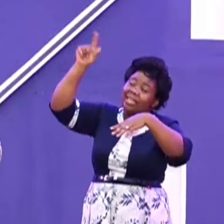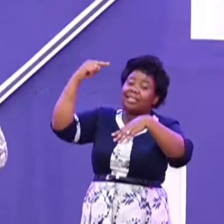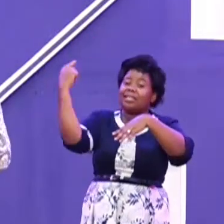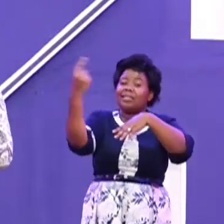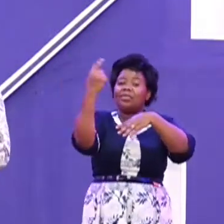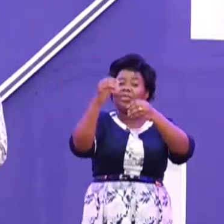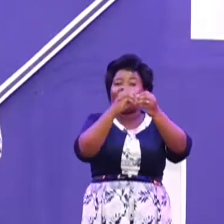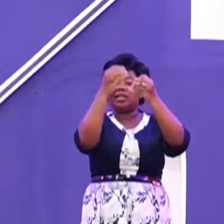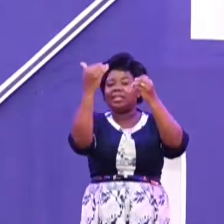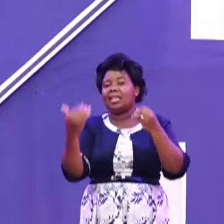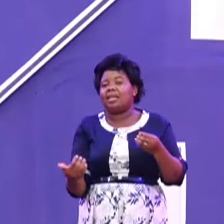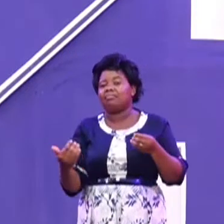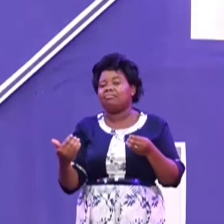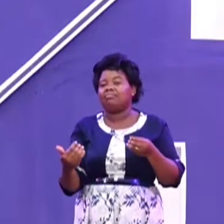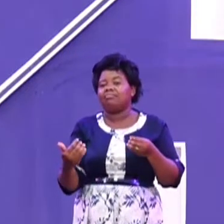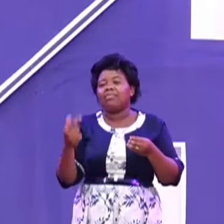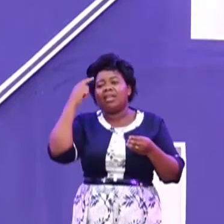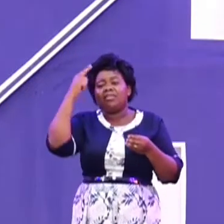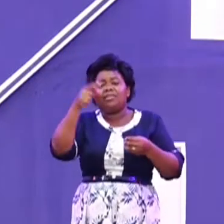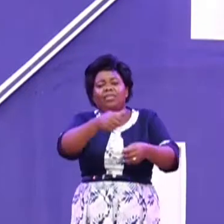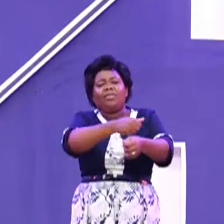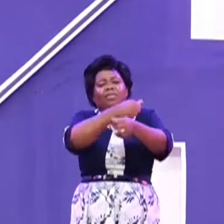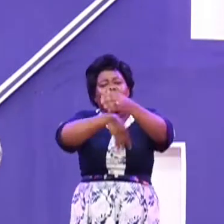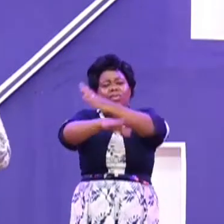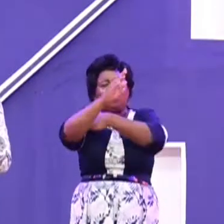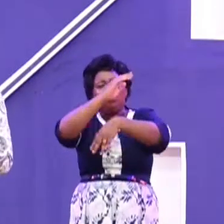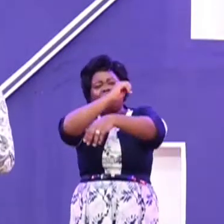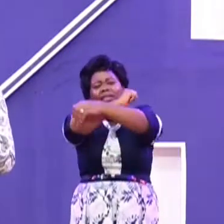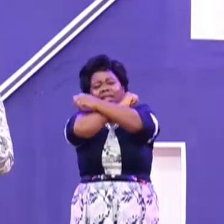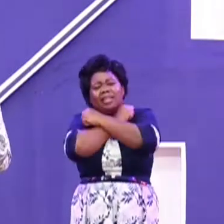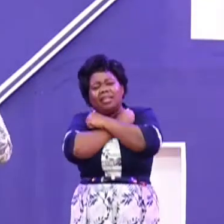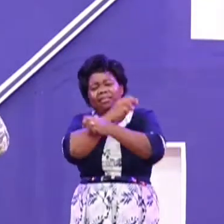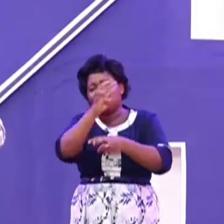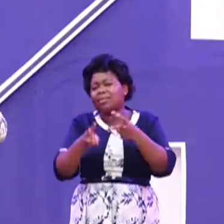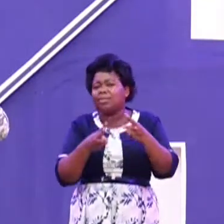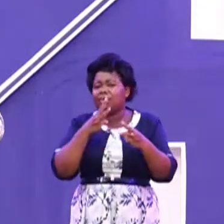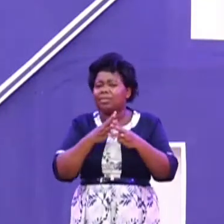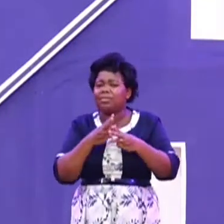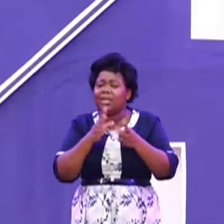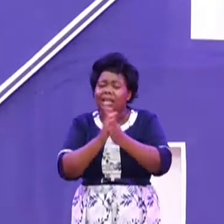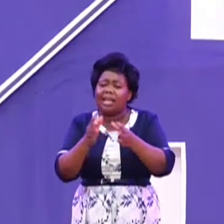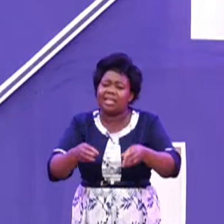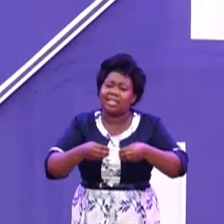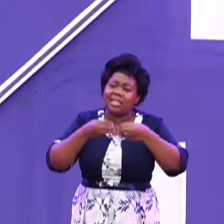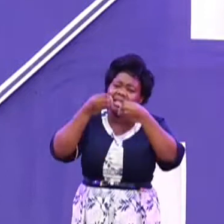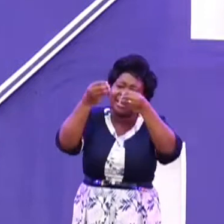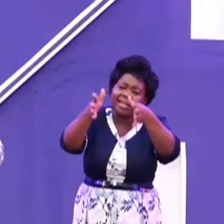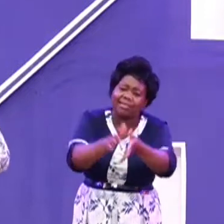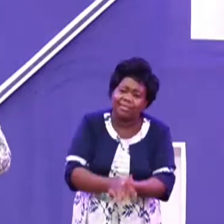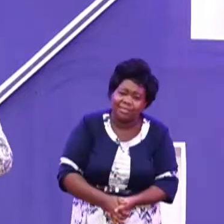begotten son. For God so loved the world and he gave.